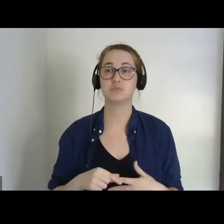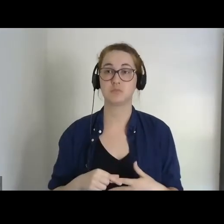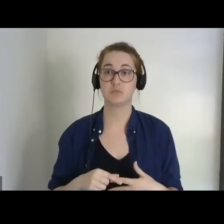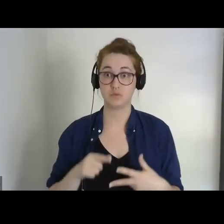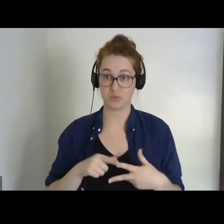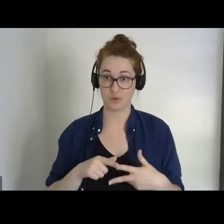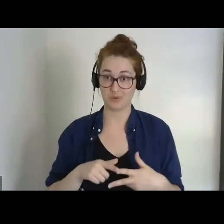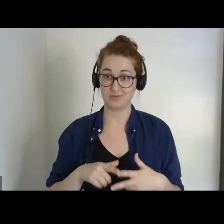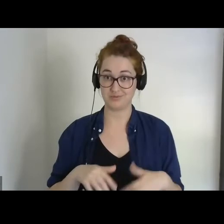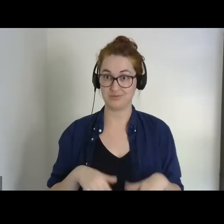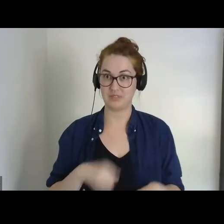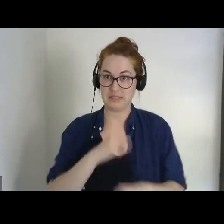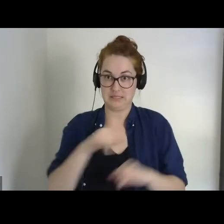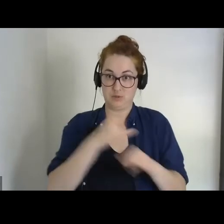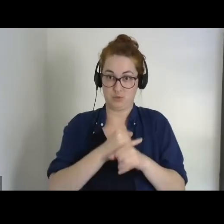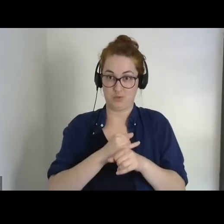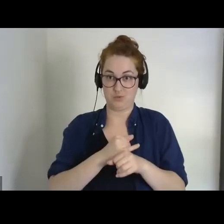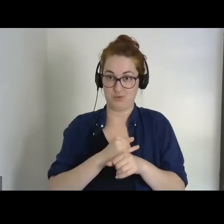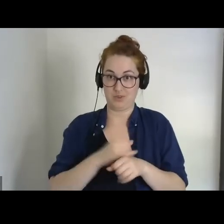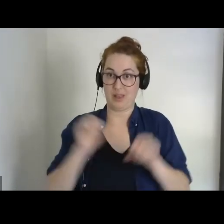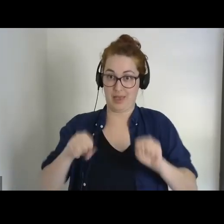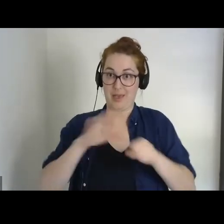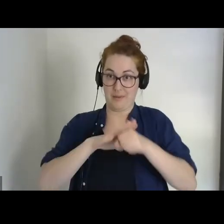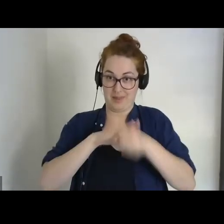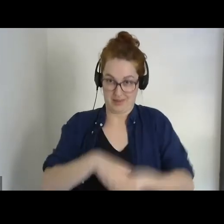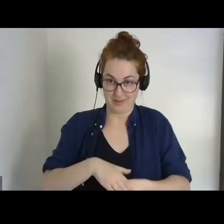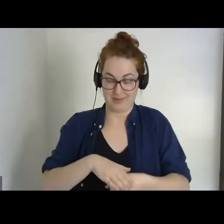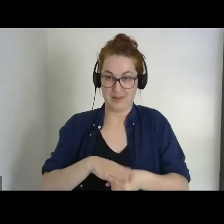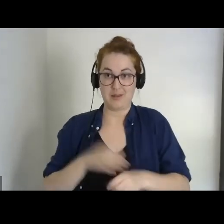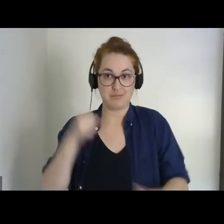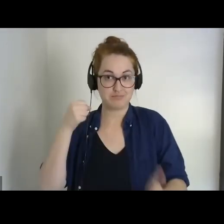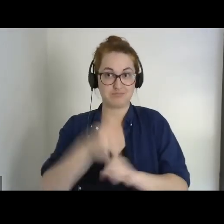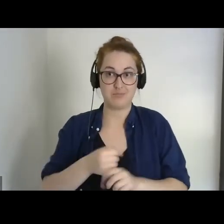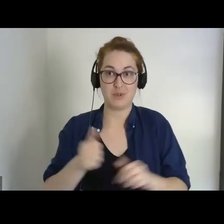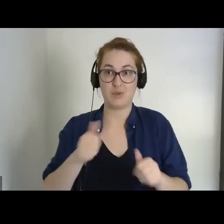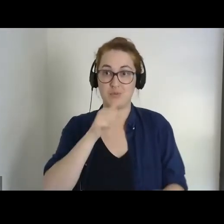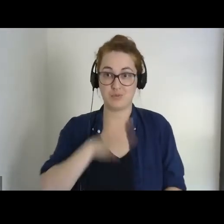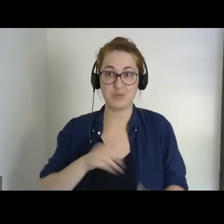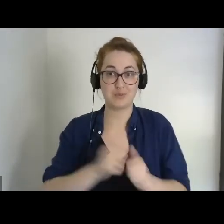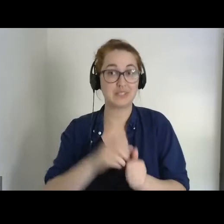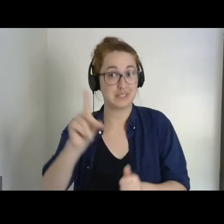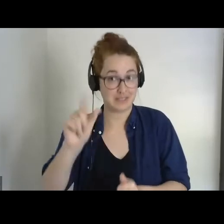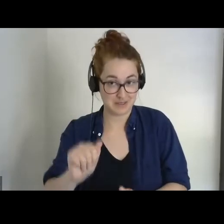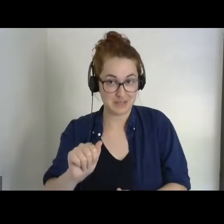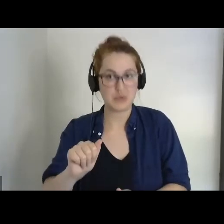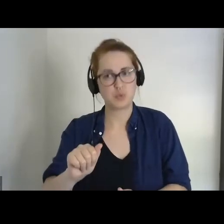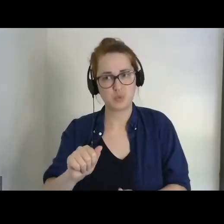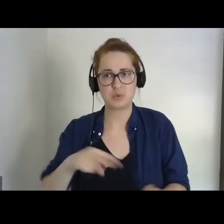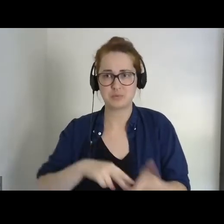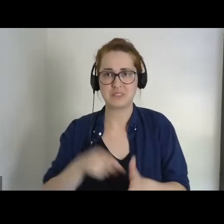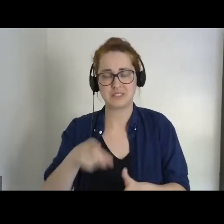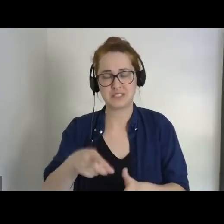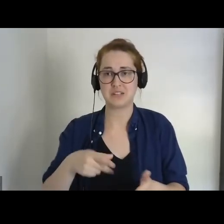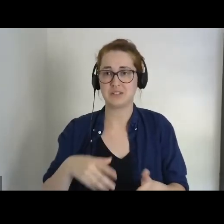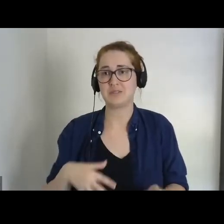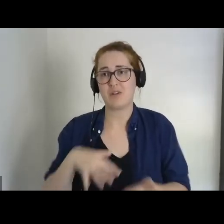institutional ableism then marginalizes women with disabilities and makes them more vulnerable to abuse